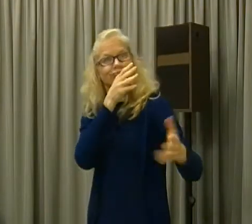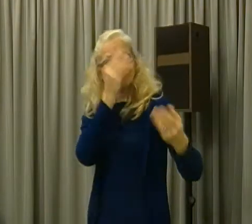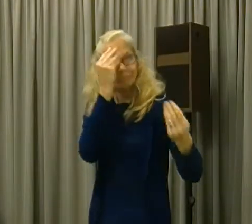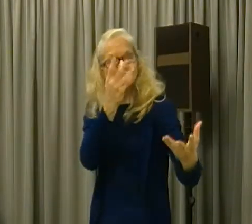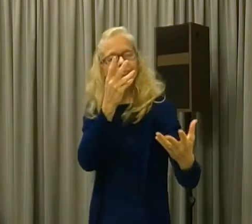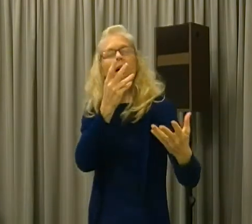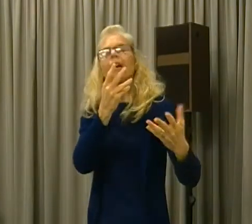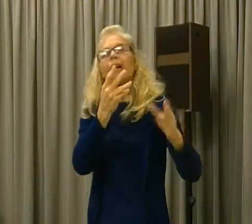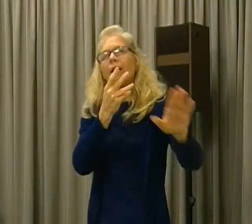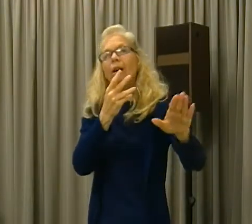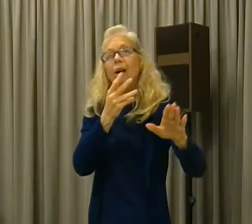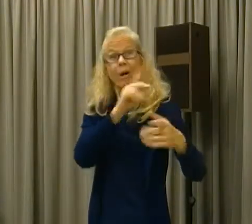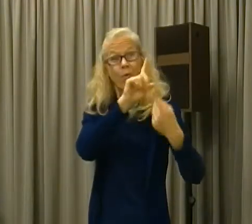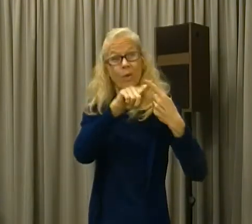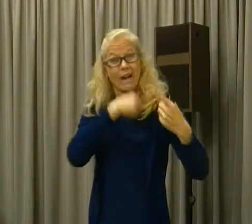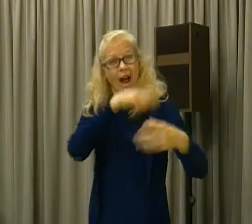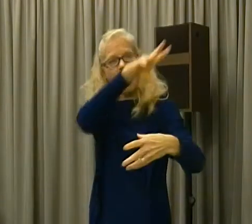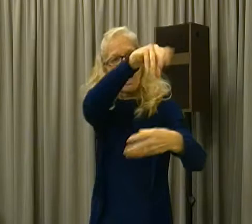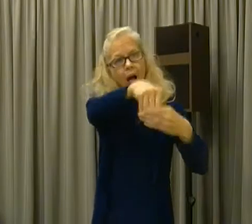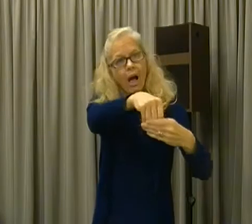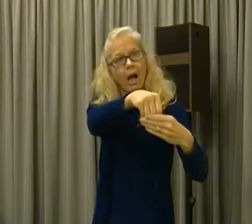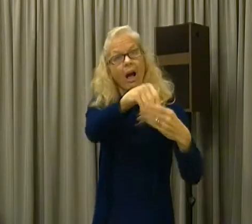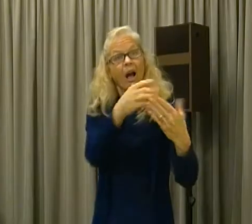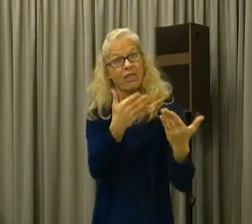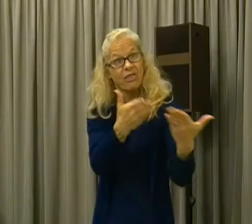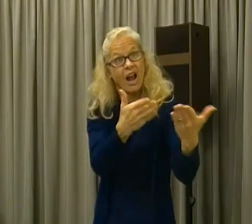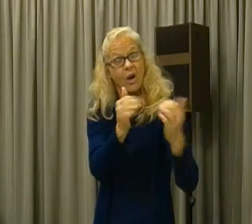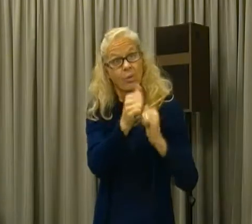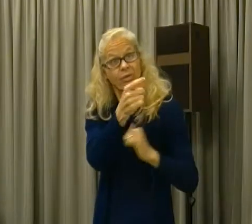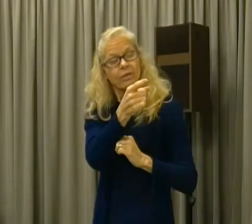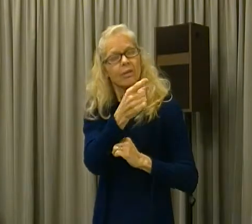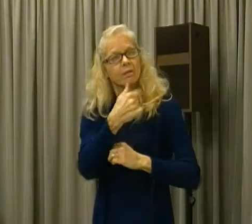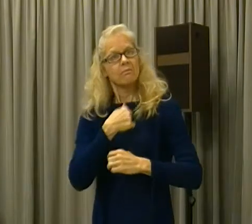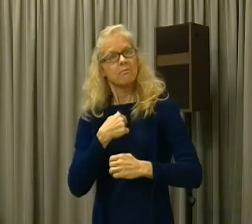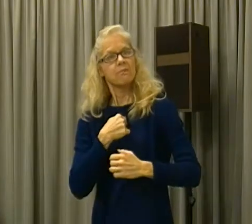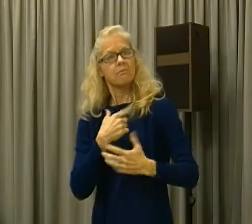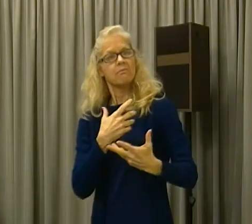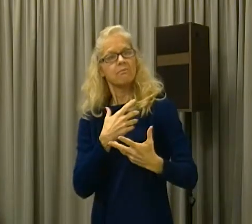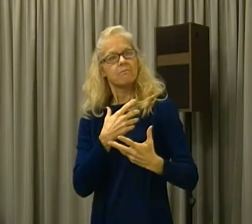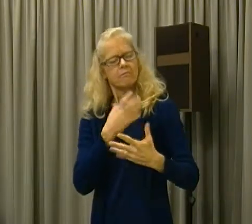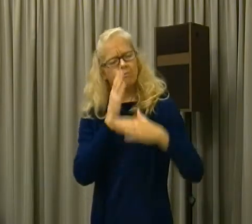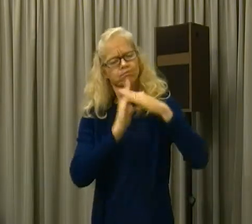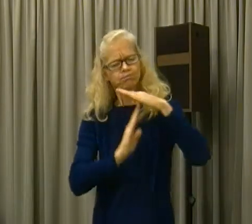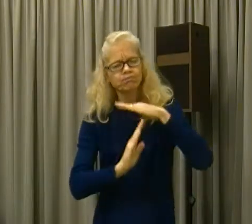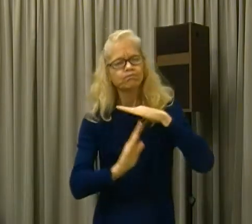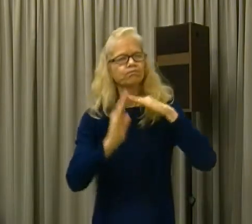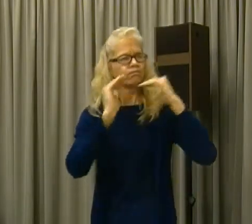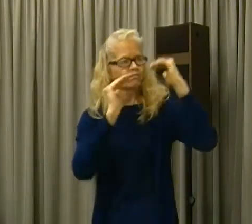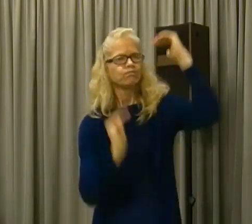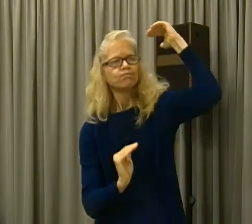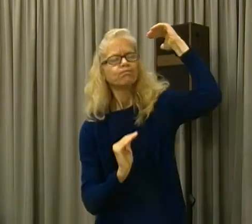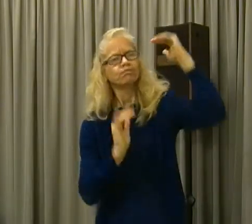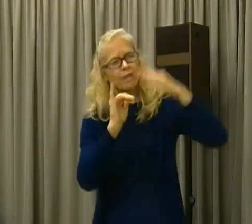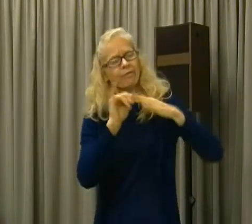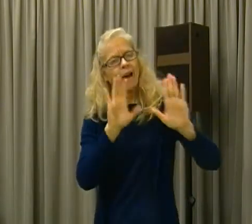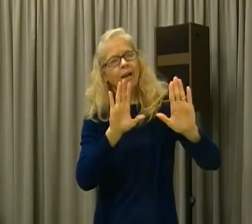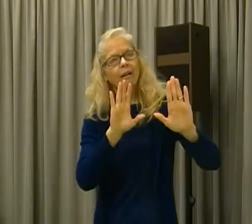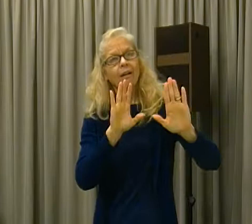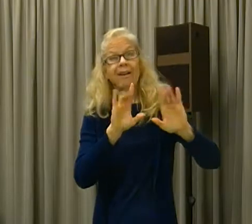I beseech you that I may not be bold when I am present, with that confidence wherewith I think to be bold